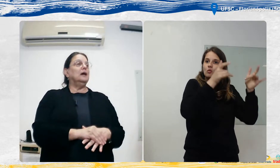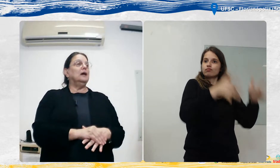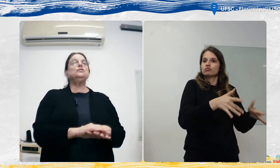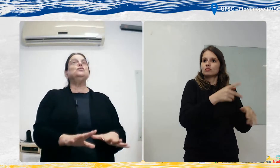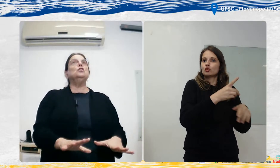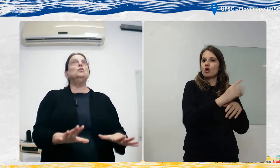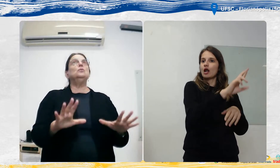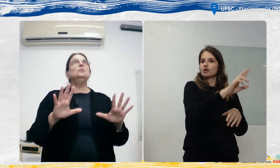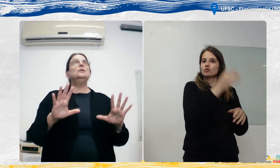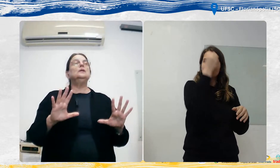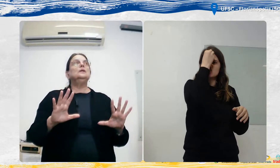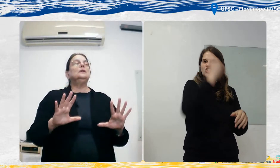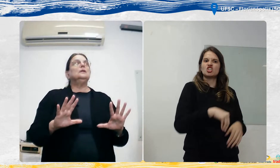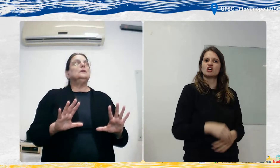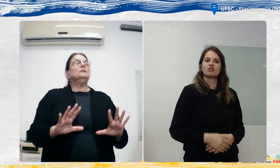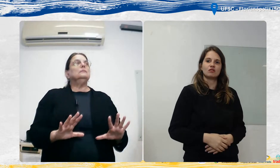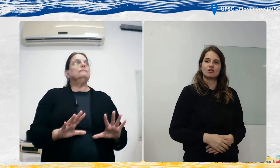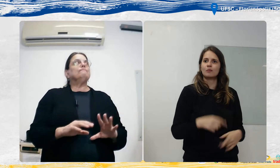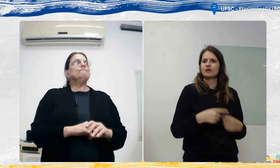I was so